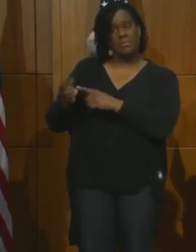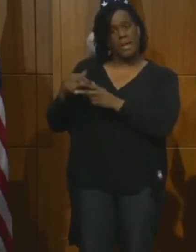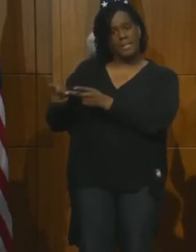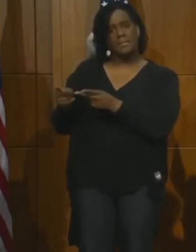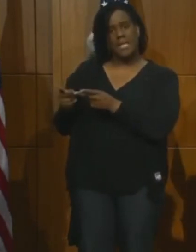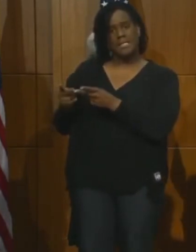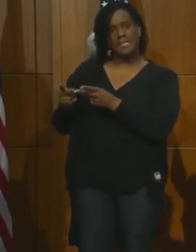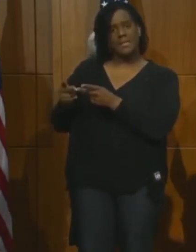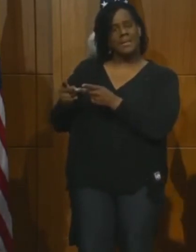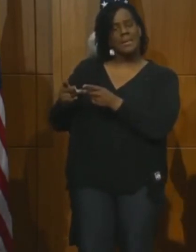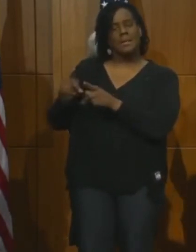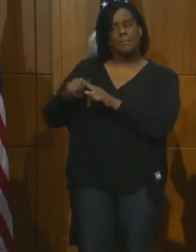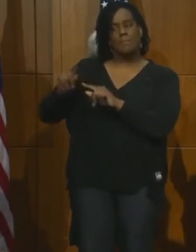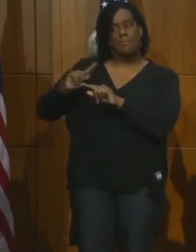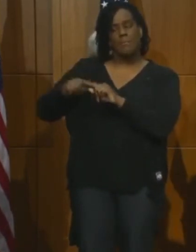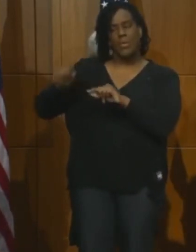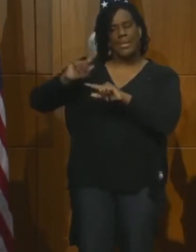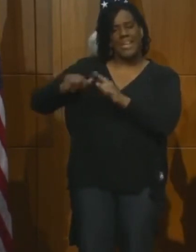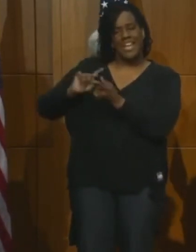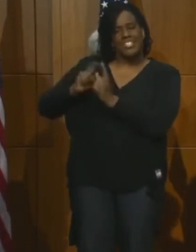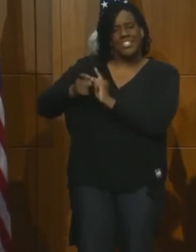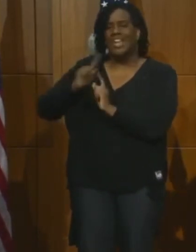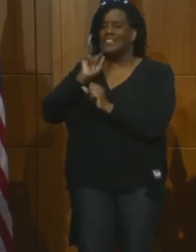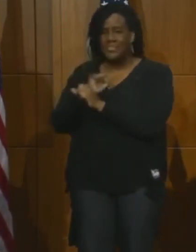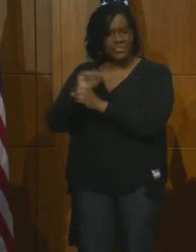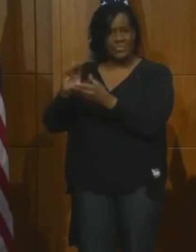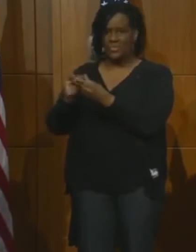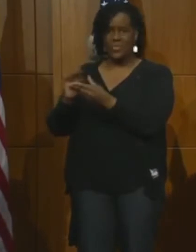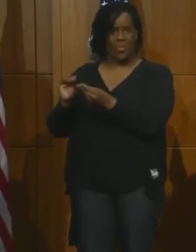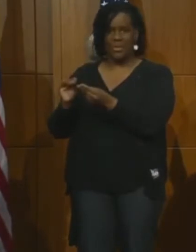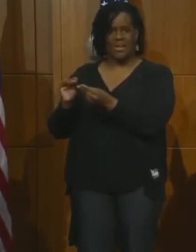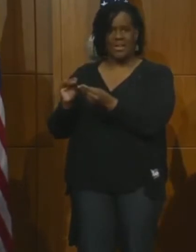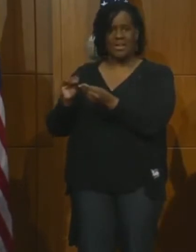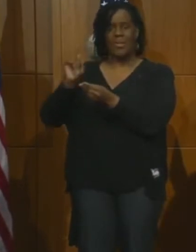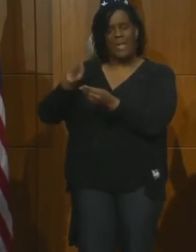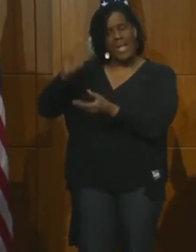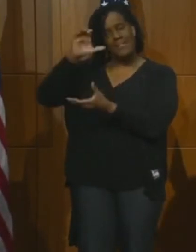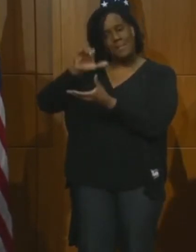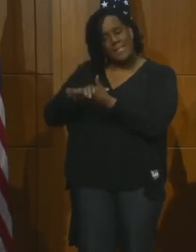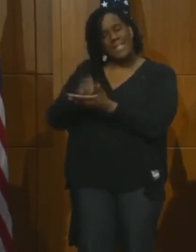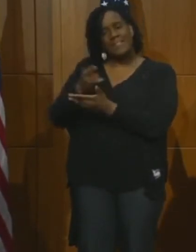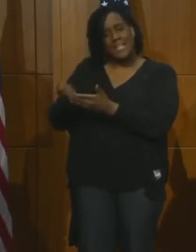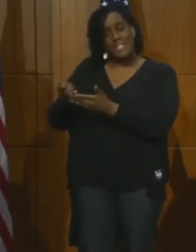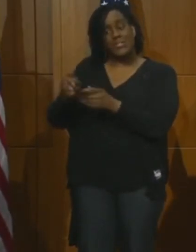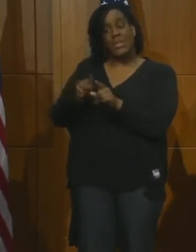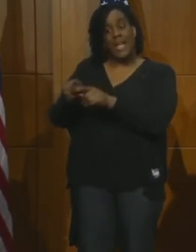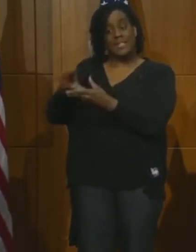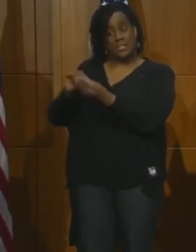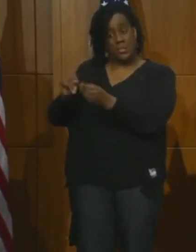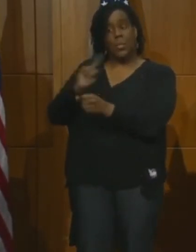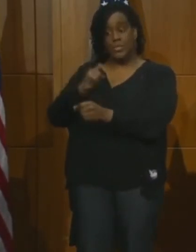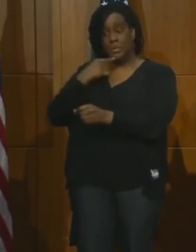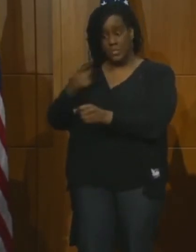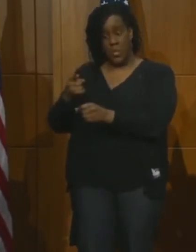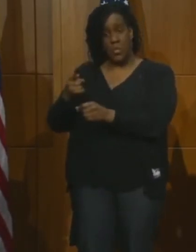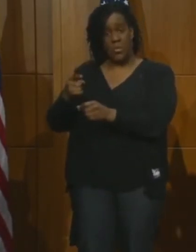in revisionist history. That we believe in history as the story to be told, and that African Americans have